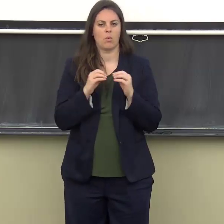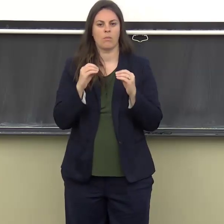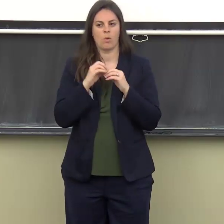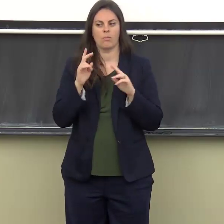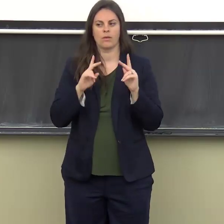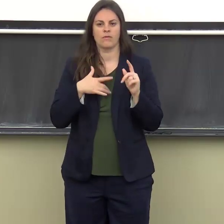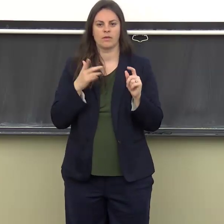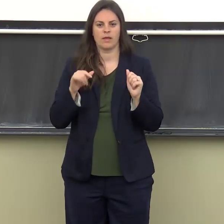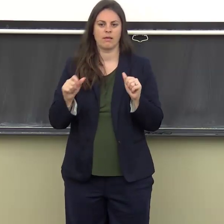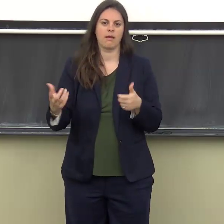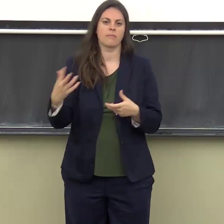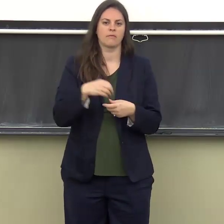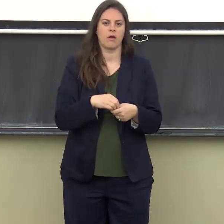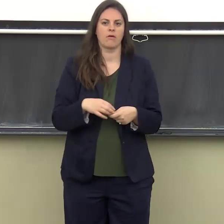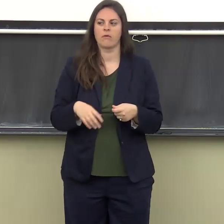they can take part.